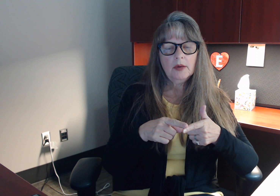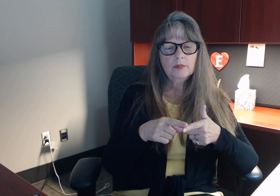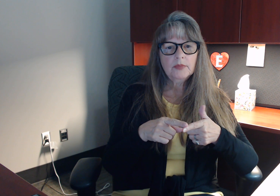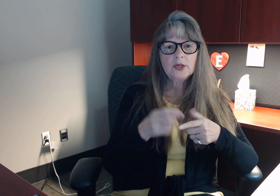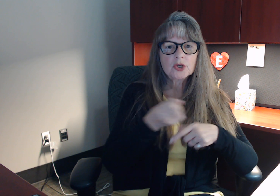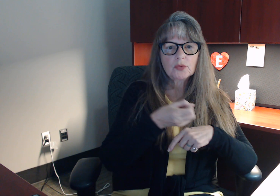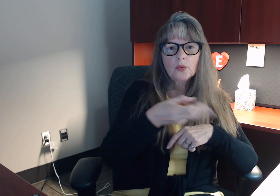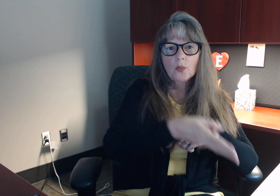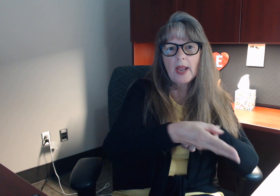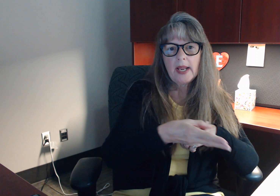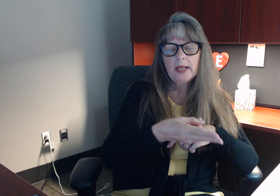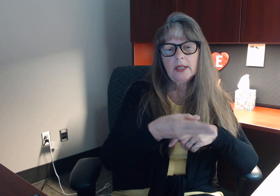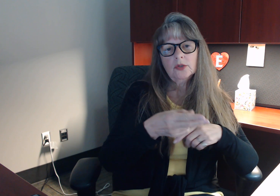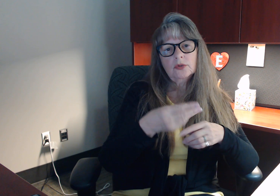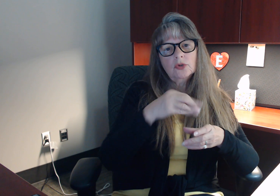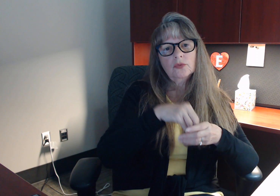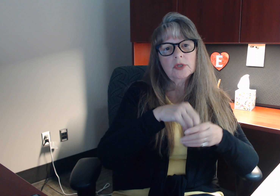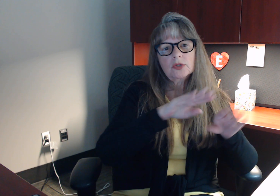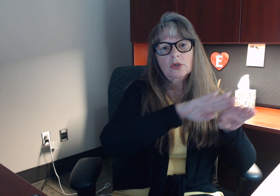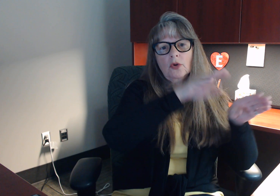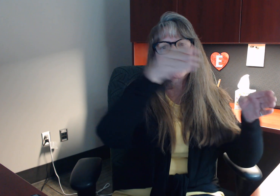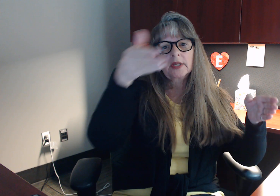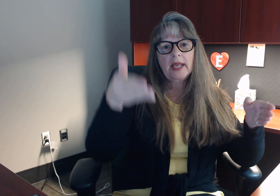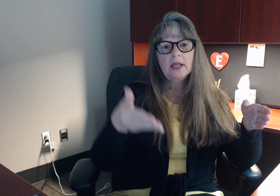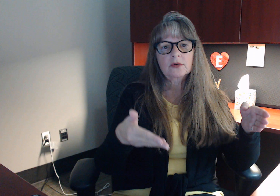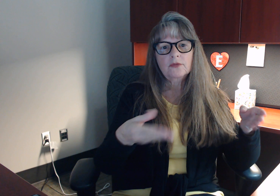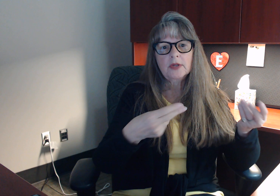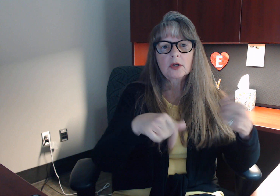they just throw it away into this, the